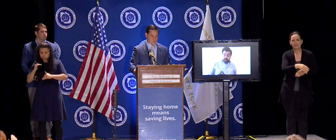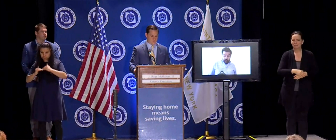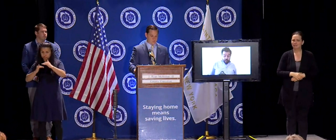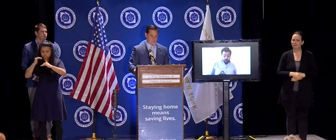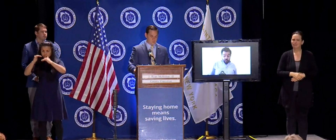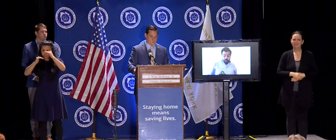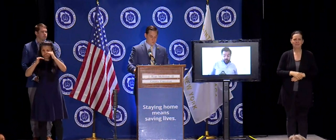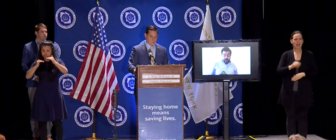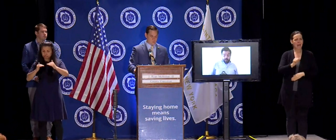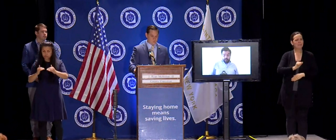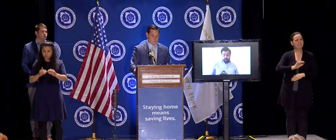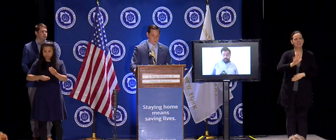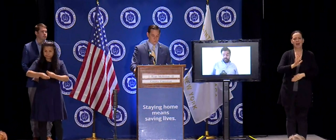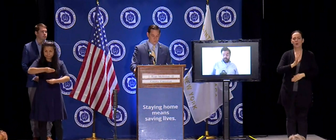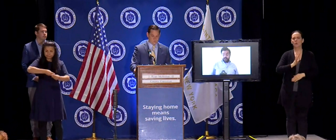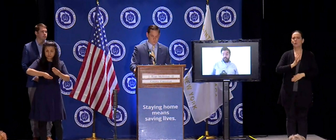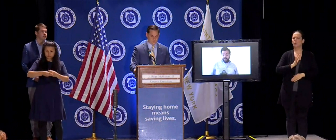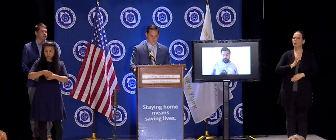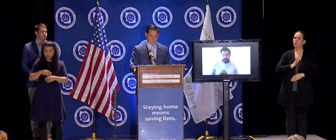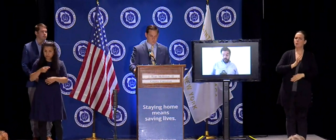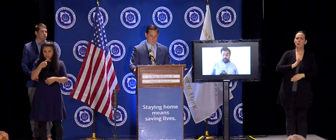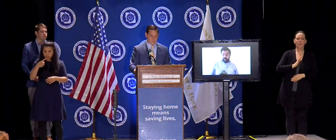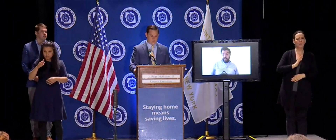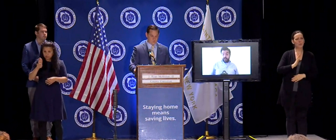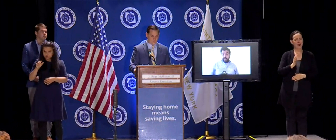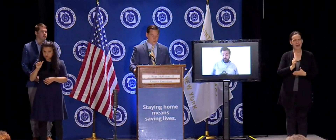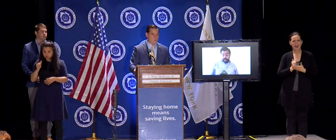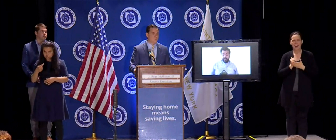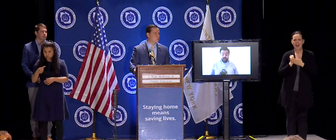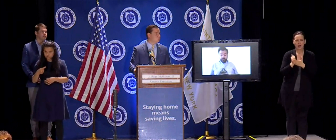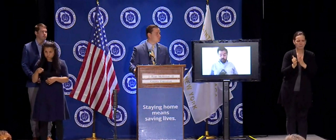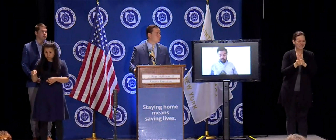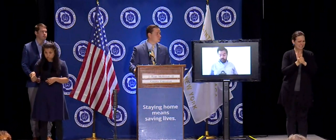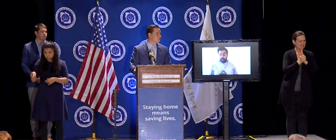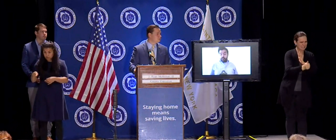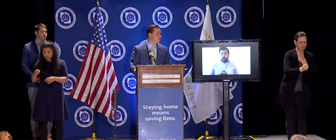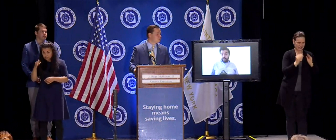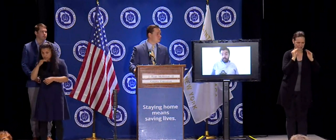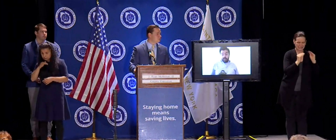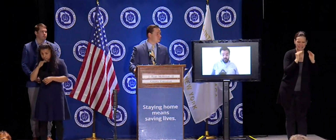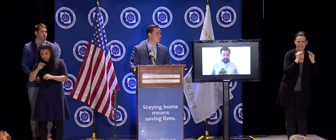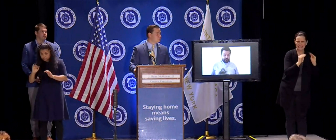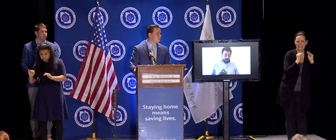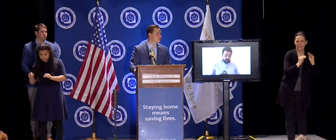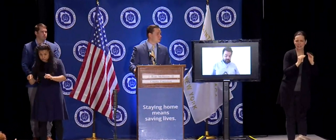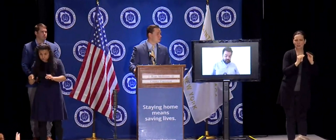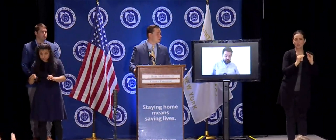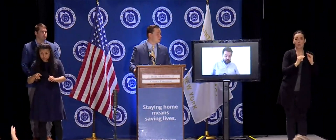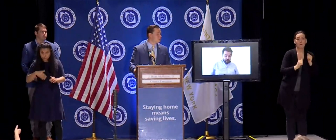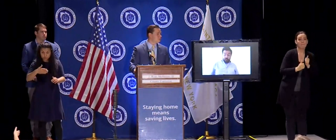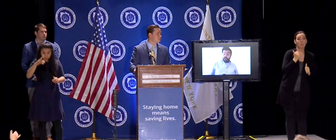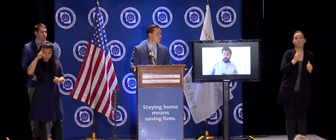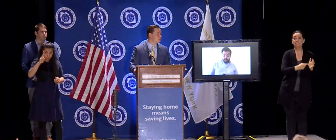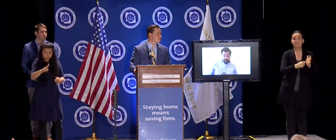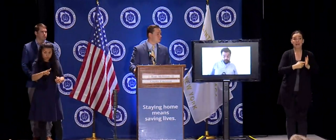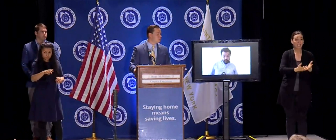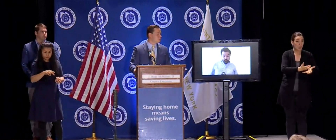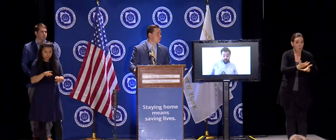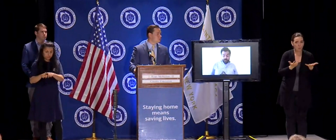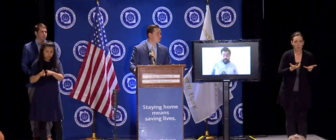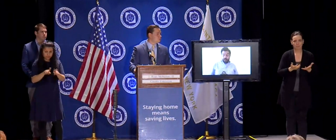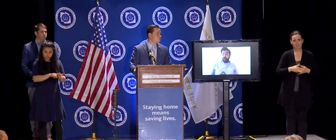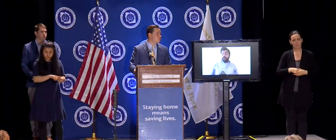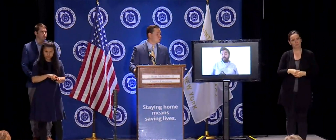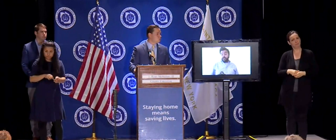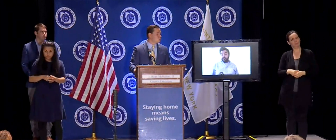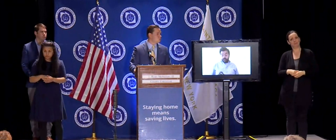Amazon, we want to help our employees get the skills they need for today's and tomorrow's most in-demand jobs. All associates go